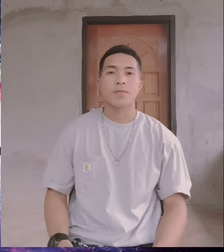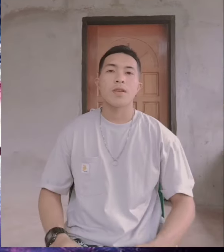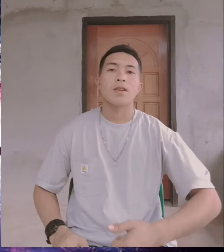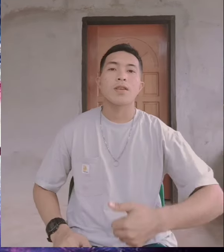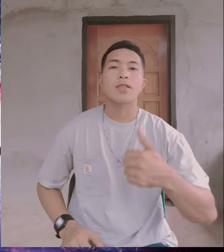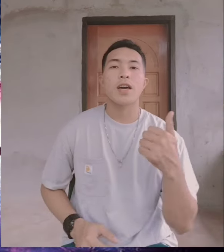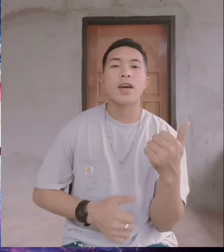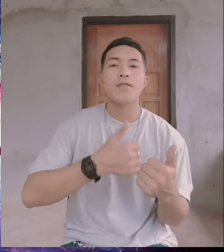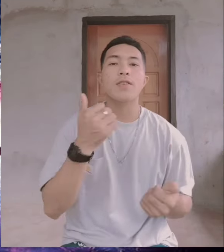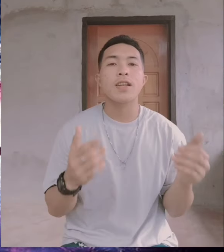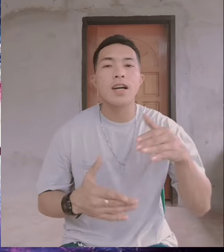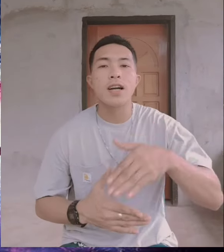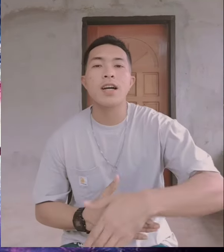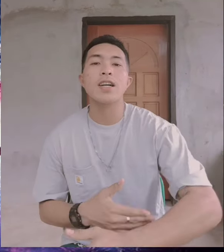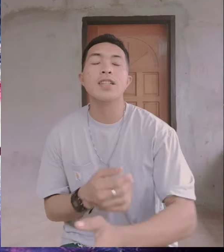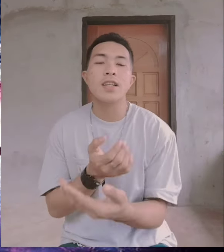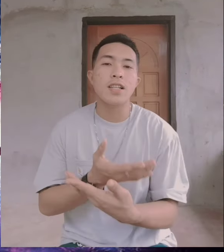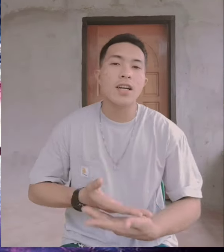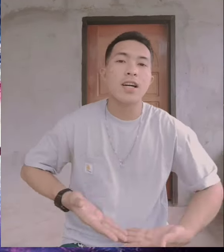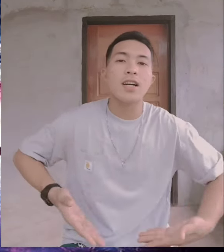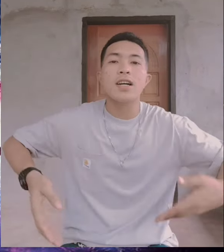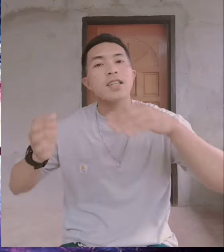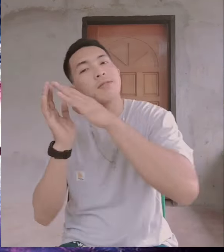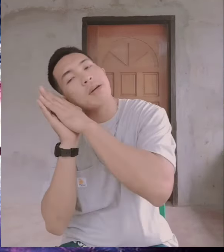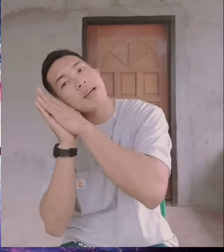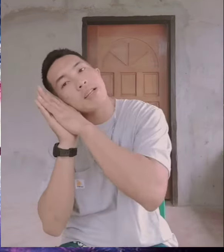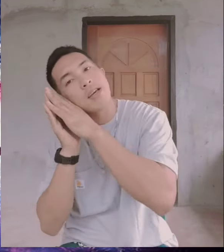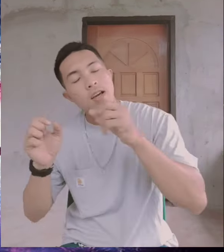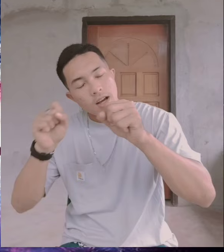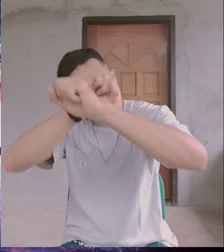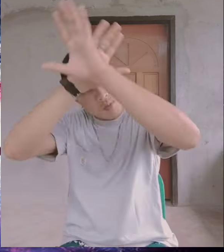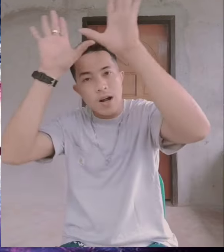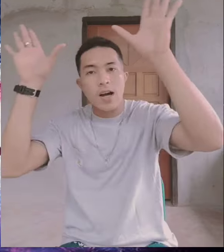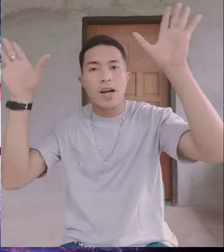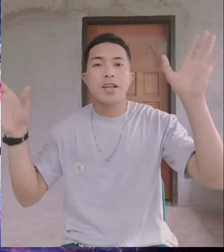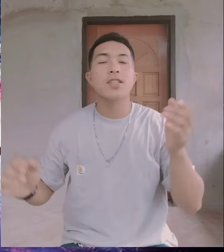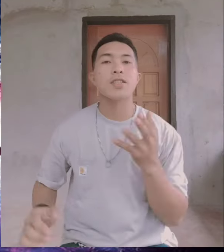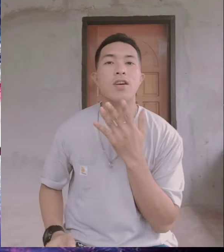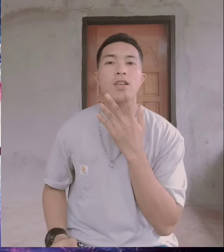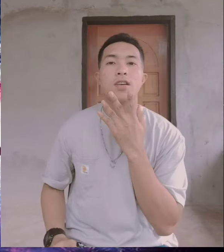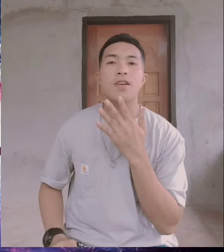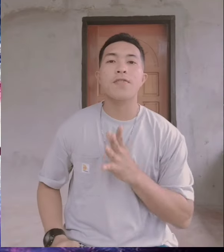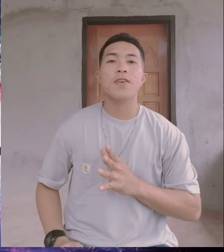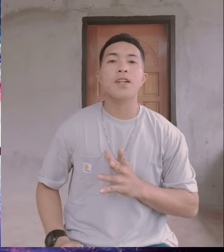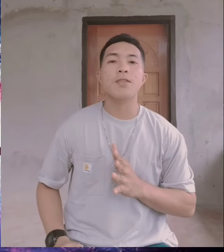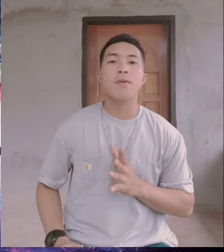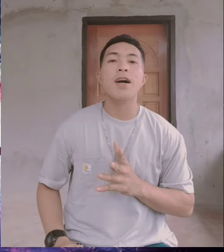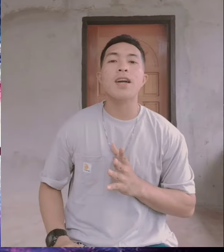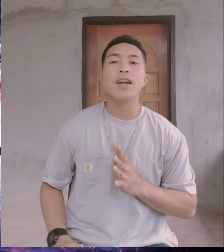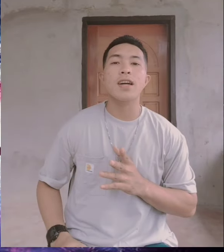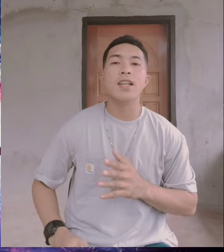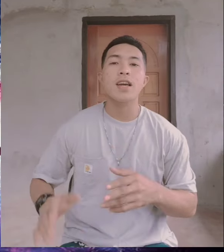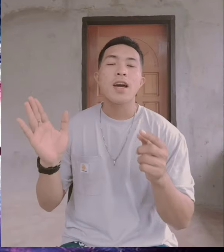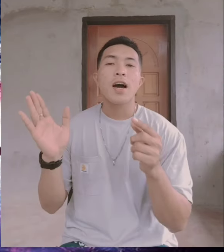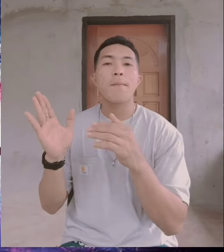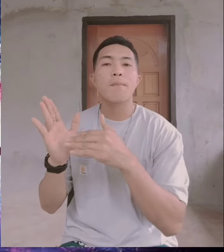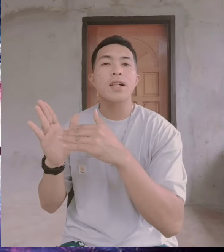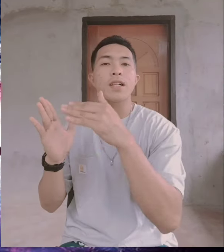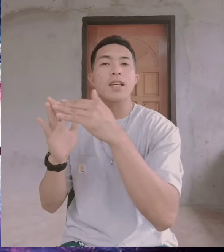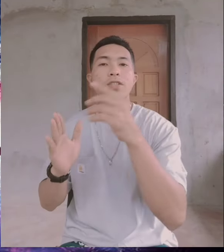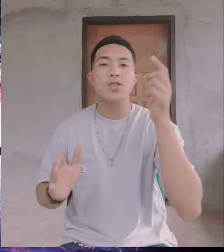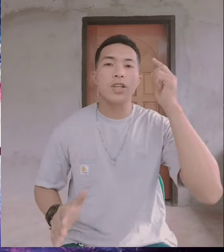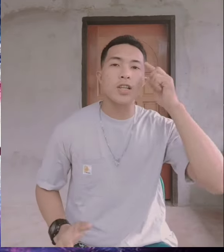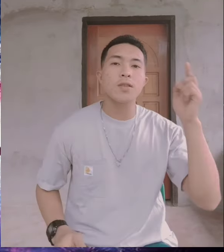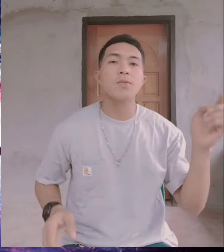Cause every night I lie in bed The brightest colors fill my head A million